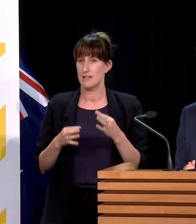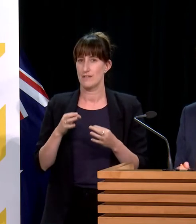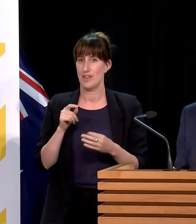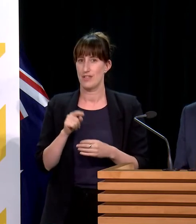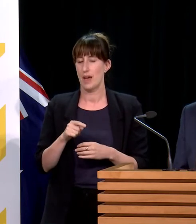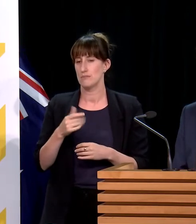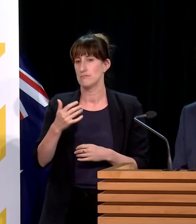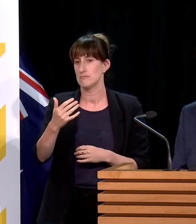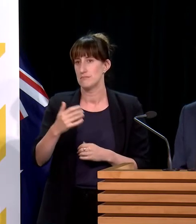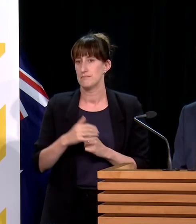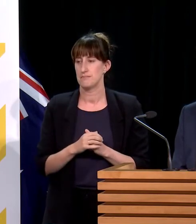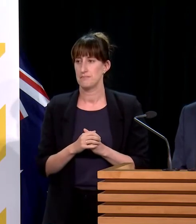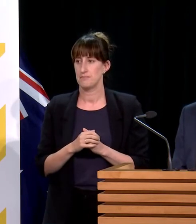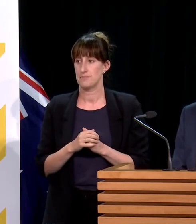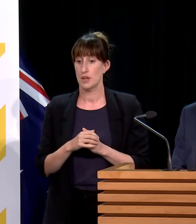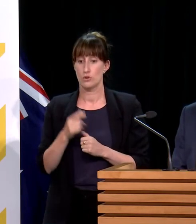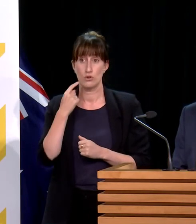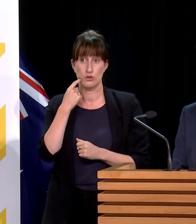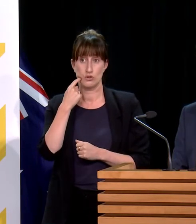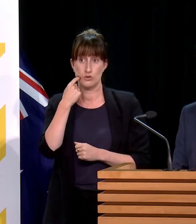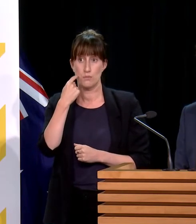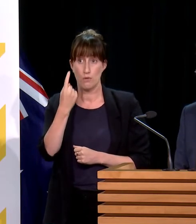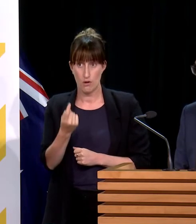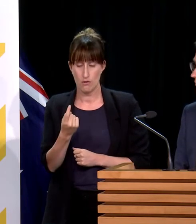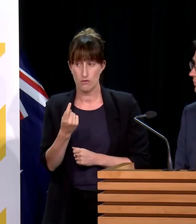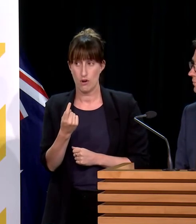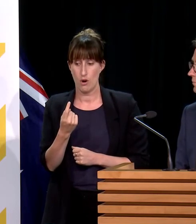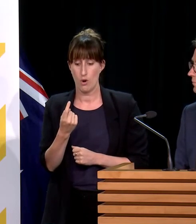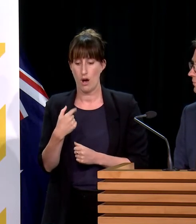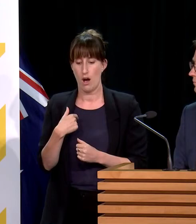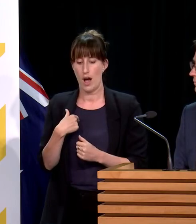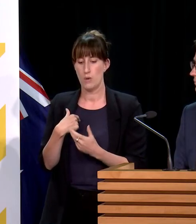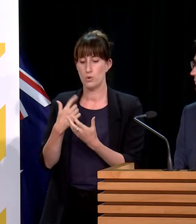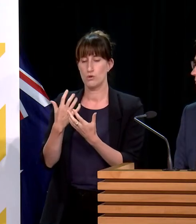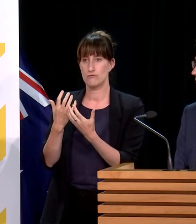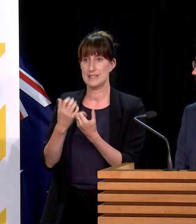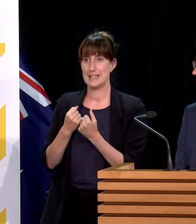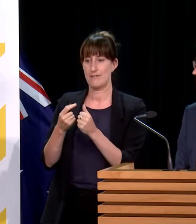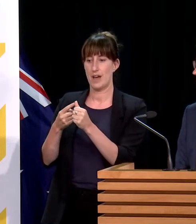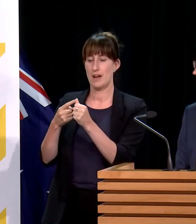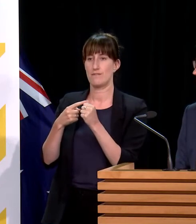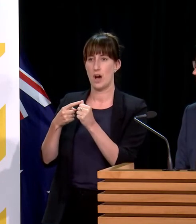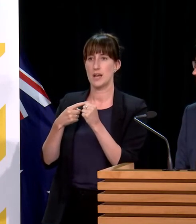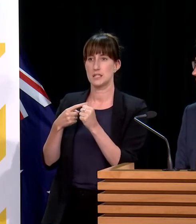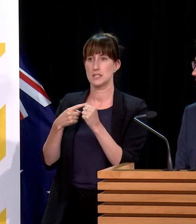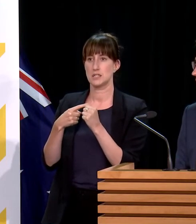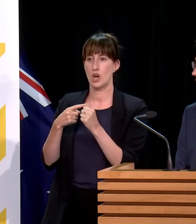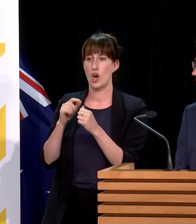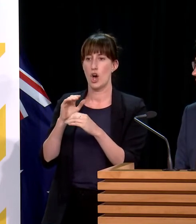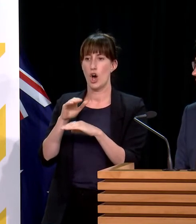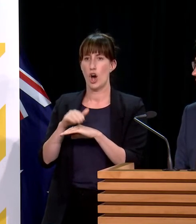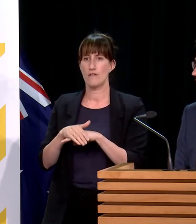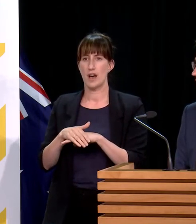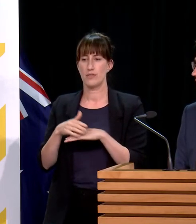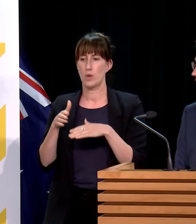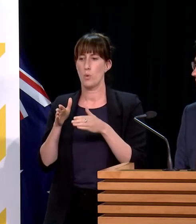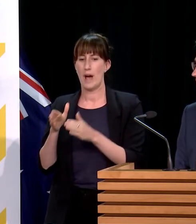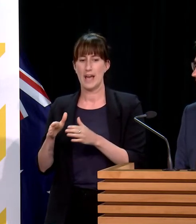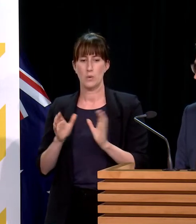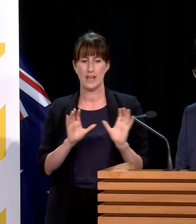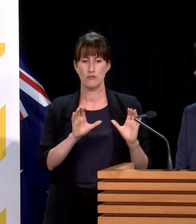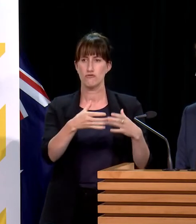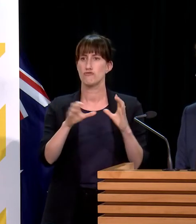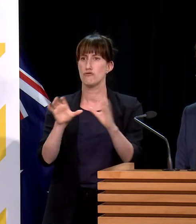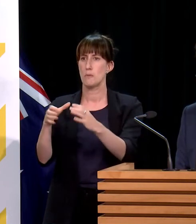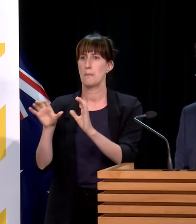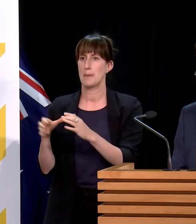quite well with the fact that by tomorrow I'm due to receive advice on the cohorting, changes to the way we cohort people within